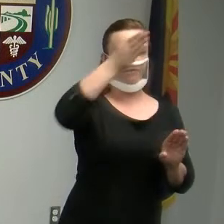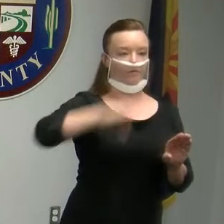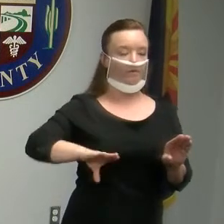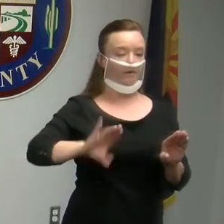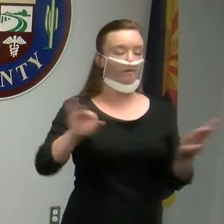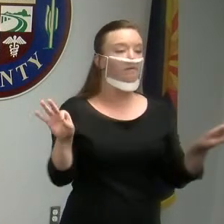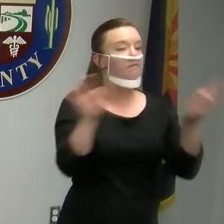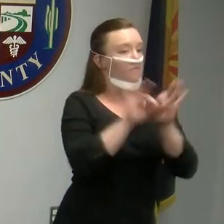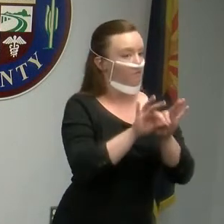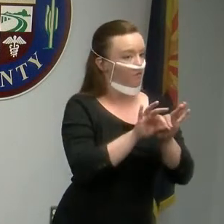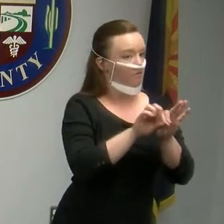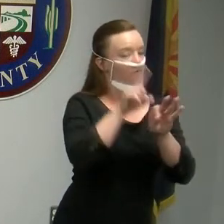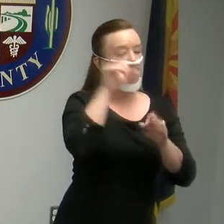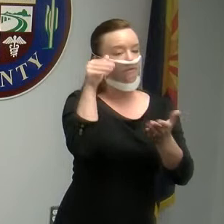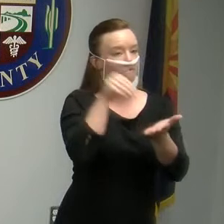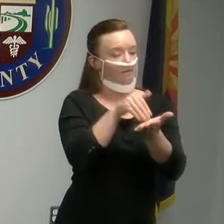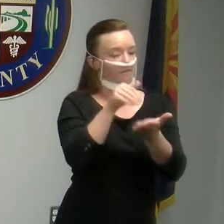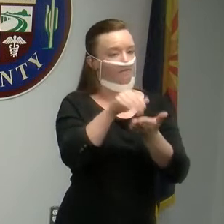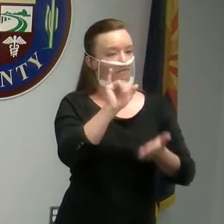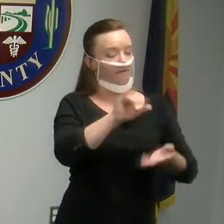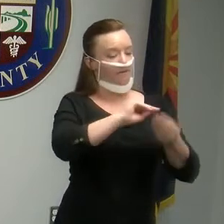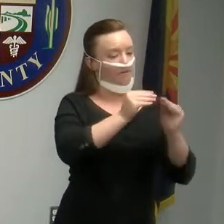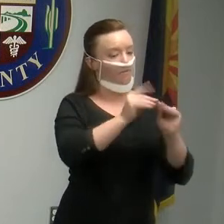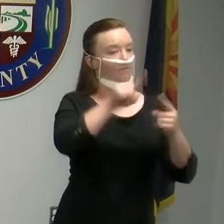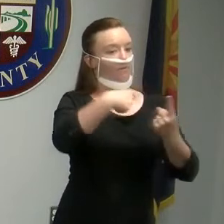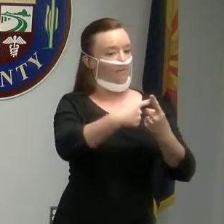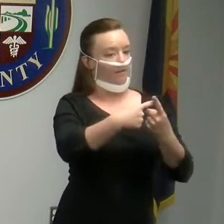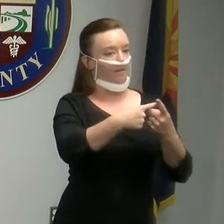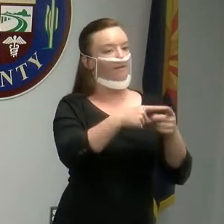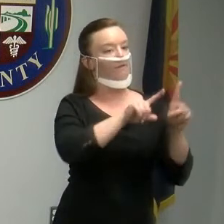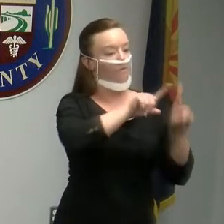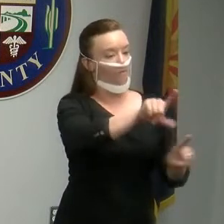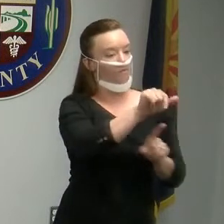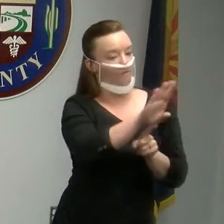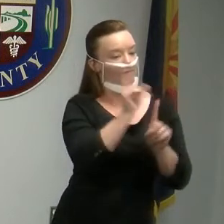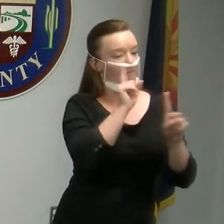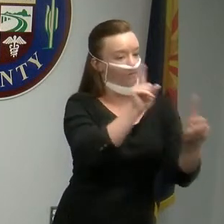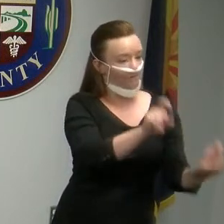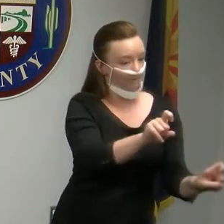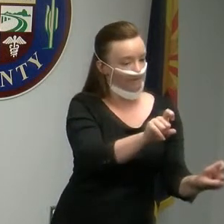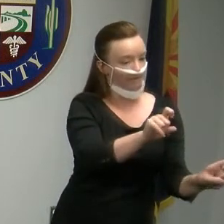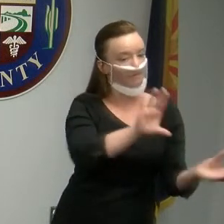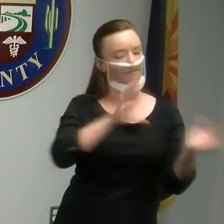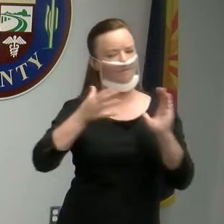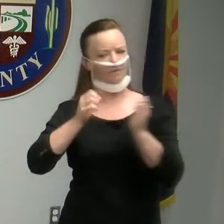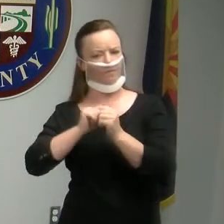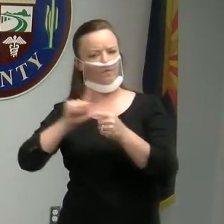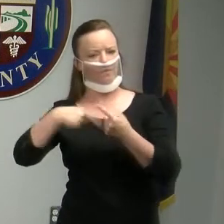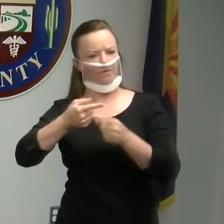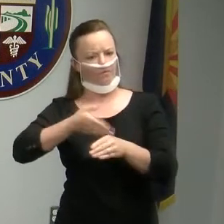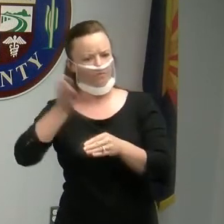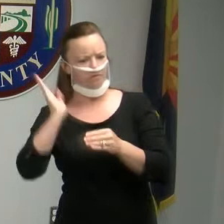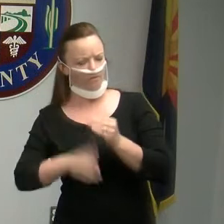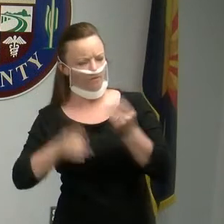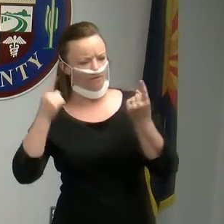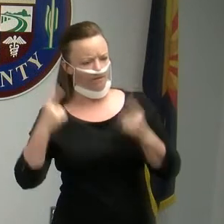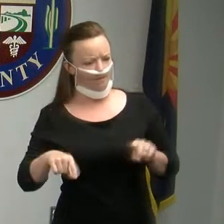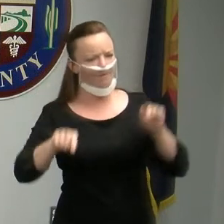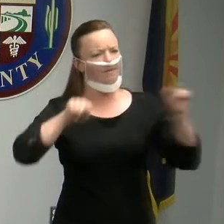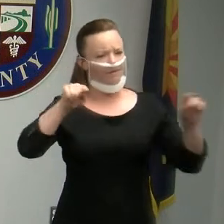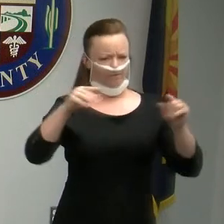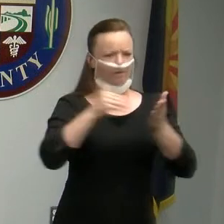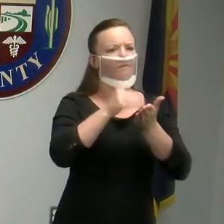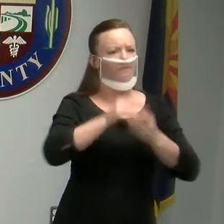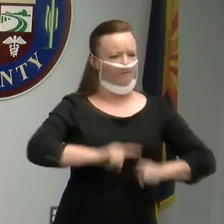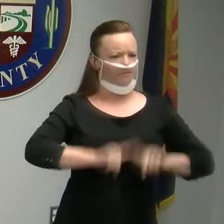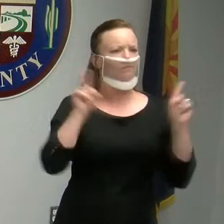a bit before when the data is reported to us. When you're looking at the death EPI curve, or the number of people who